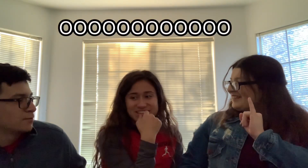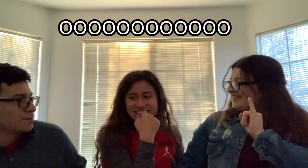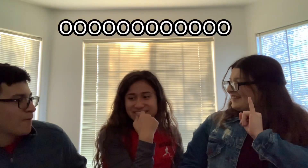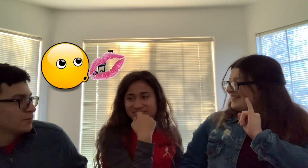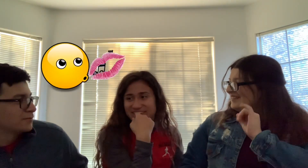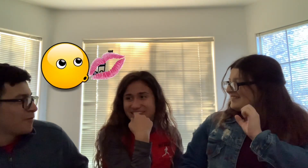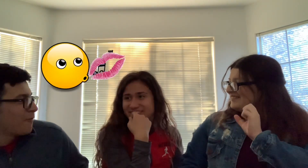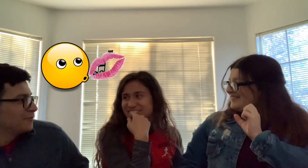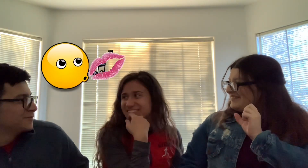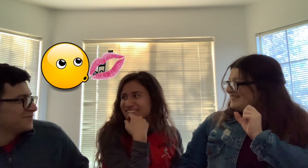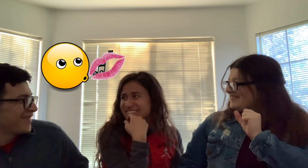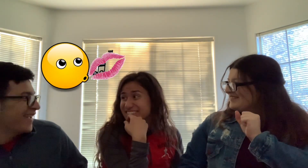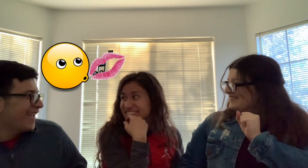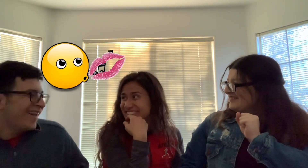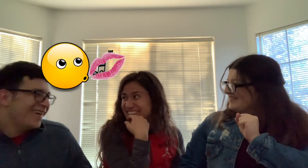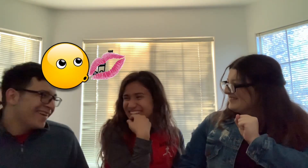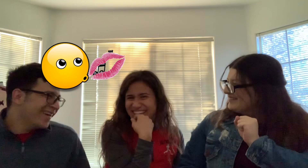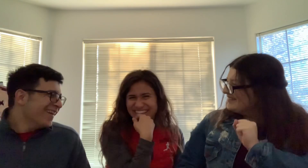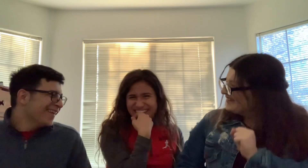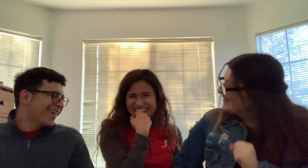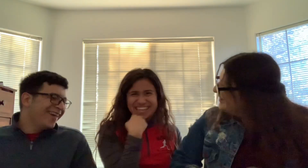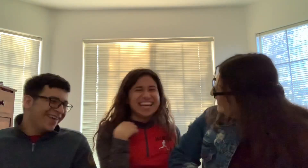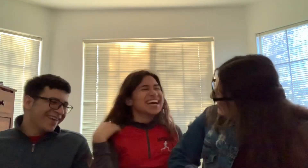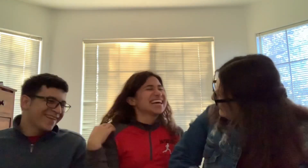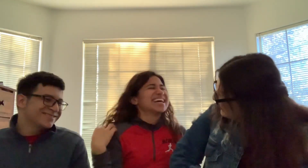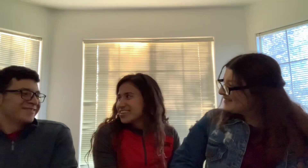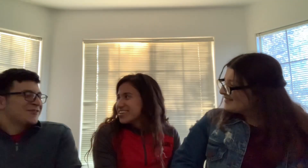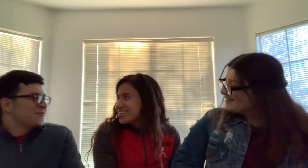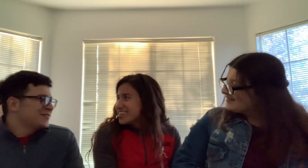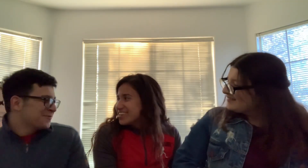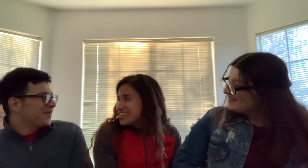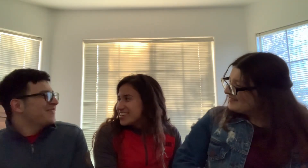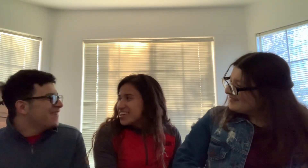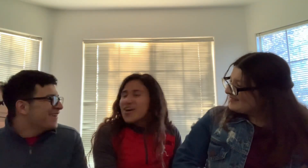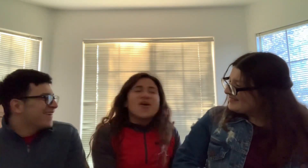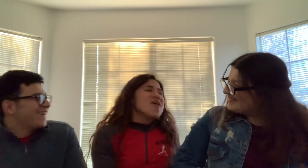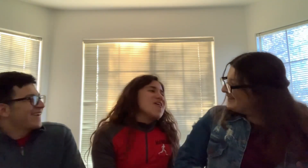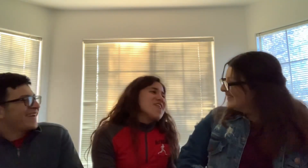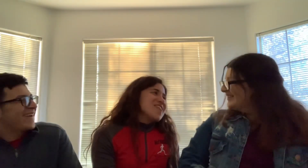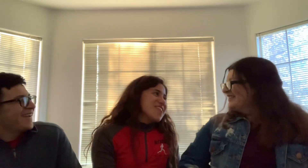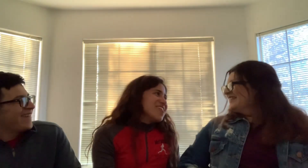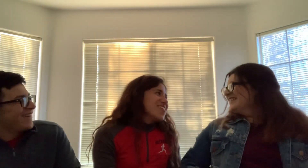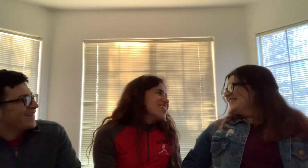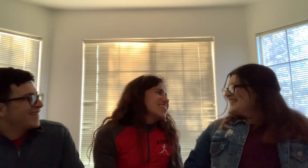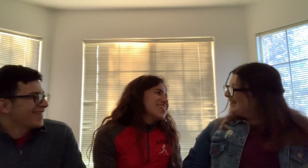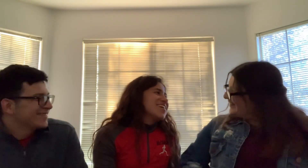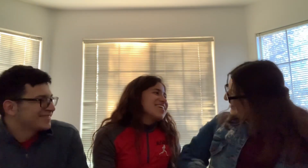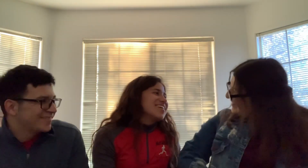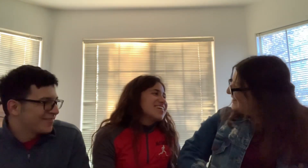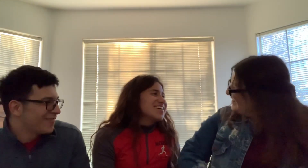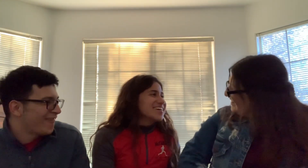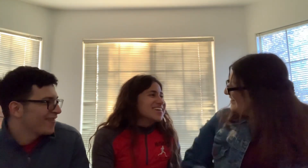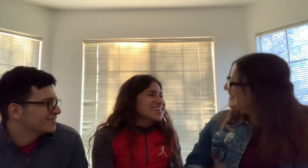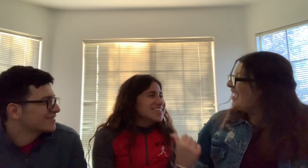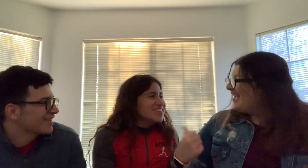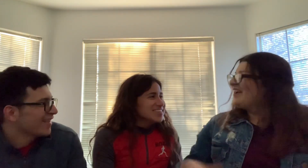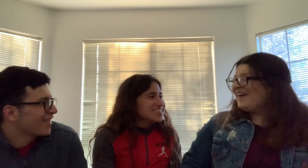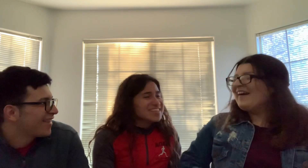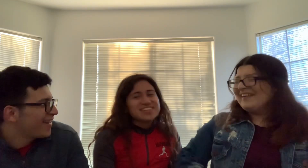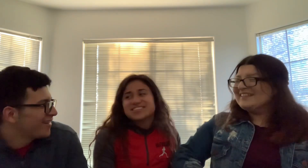Ooh. Ooh. Y que entra chiflado de que chiquitito. Your brother. Oh, yeah. That was easy. Ask me